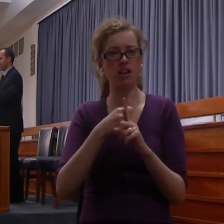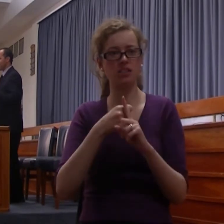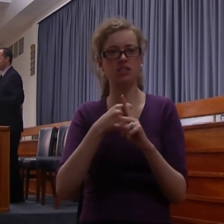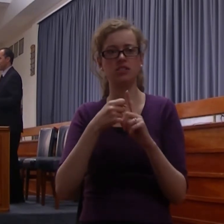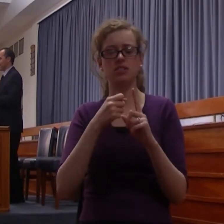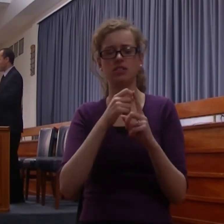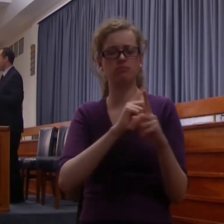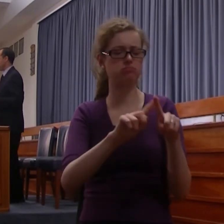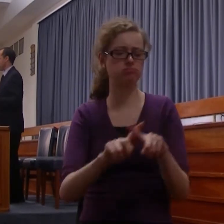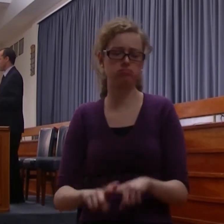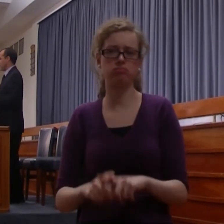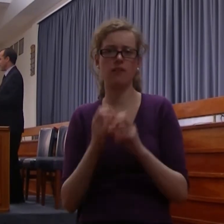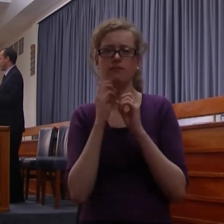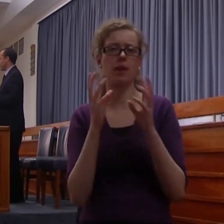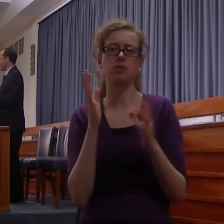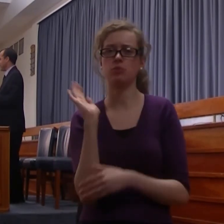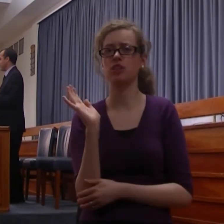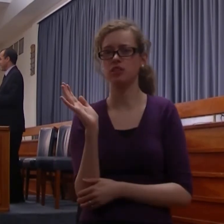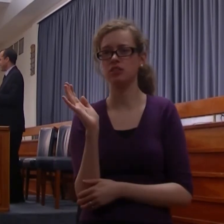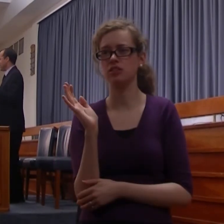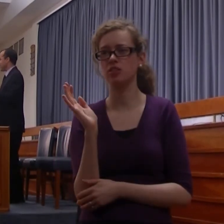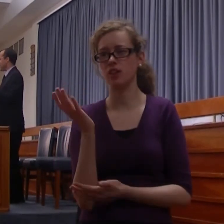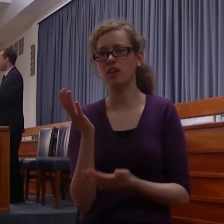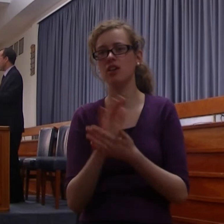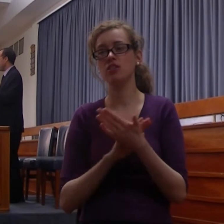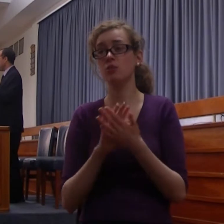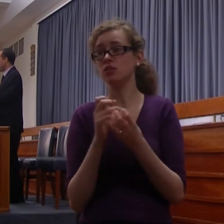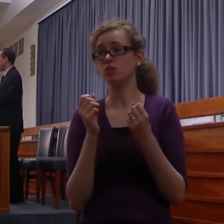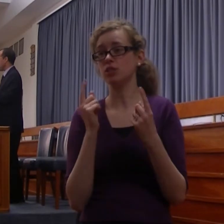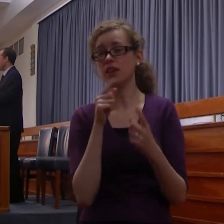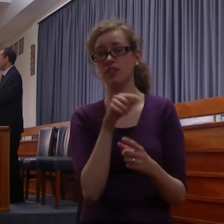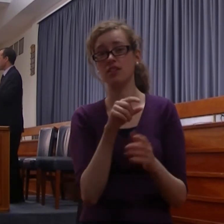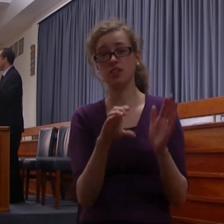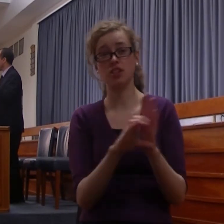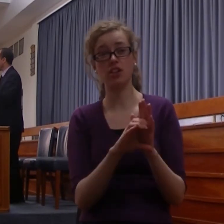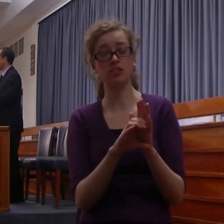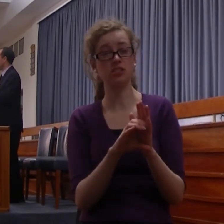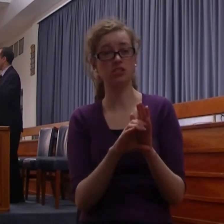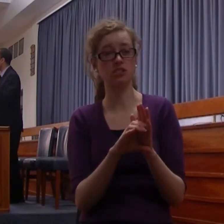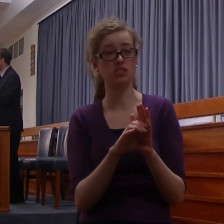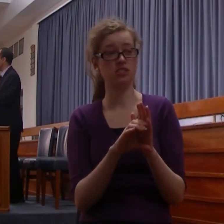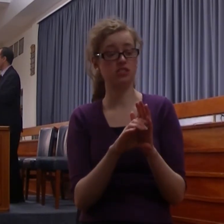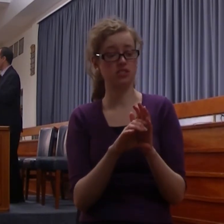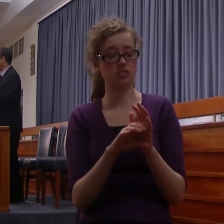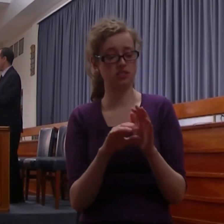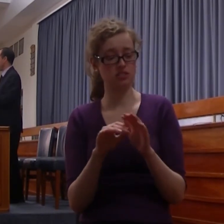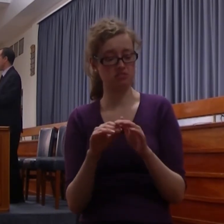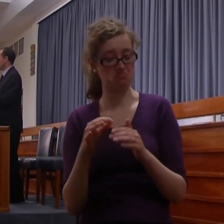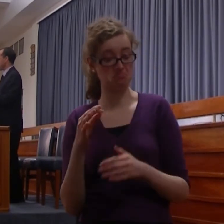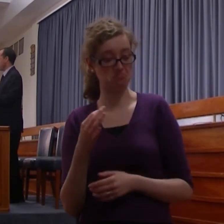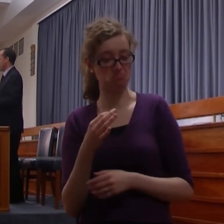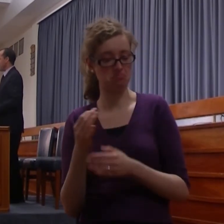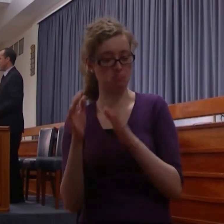Mark was there, plus Apollos and Aquila. They were all preachers in the church of Ephesus. So we can